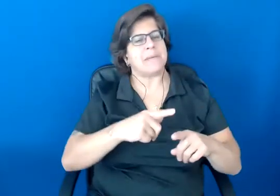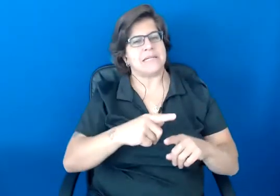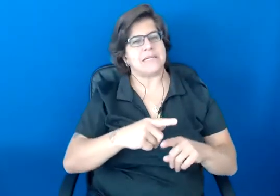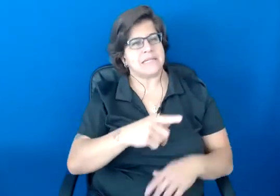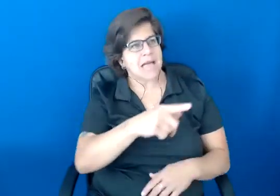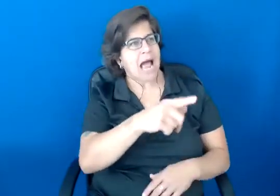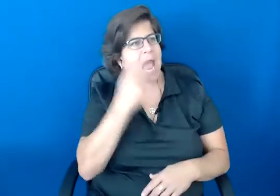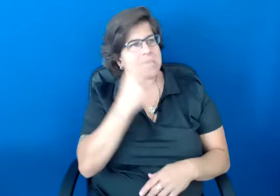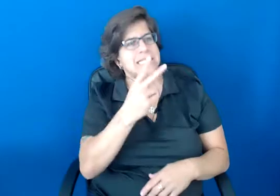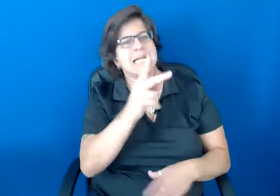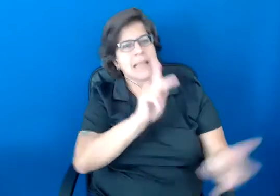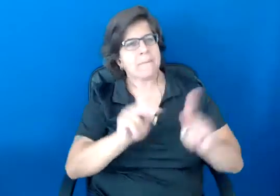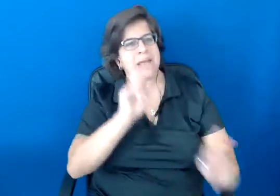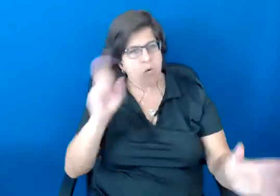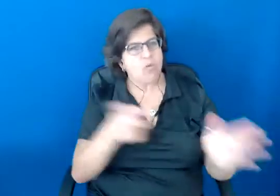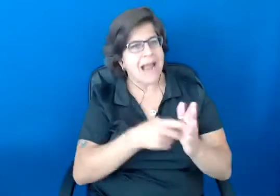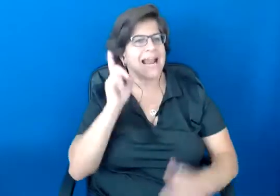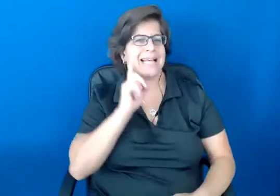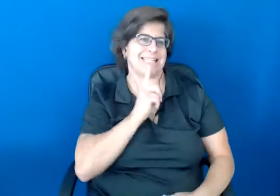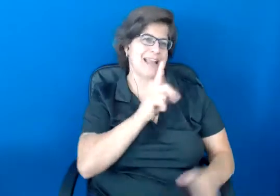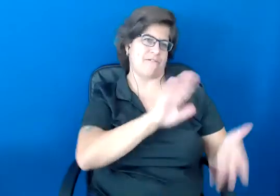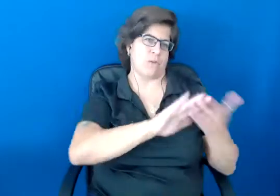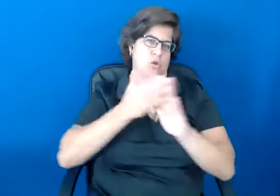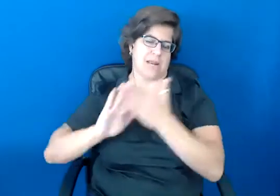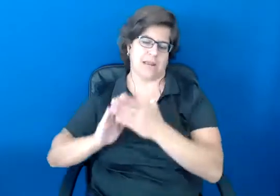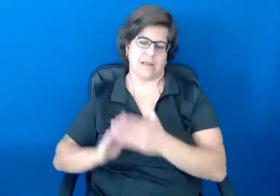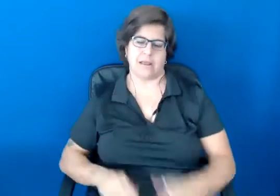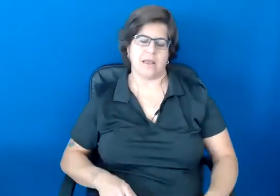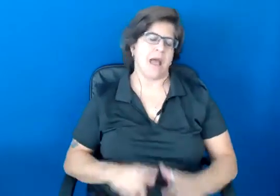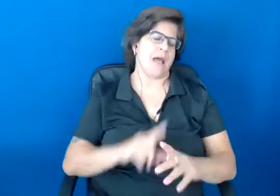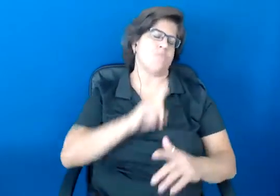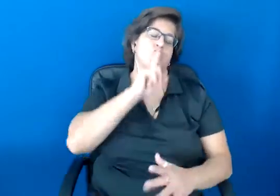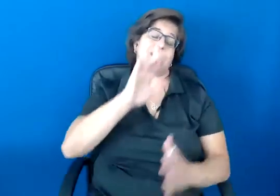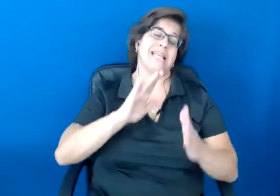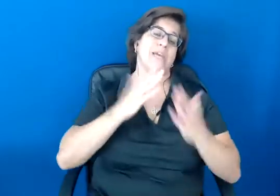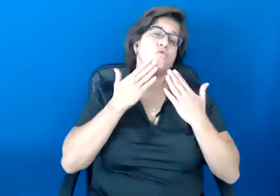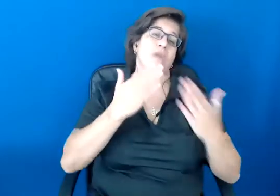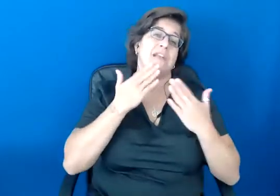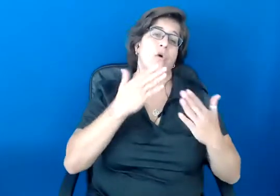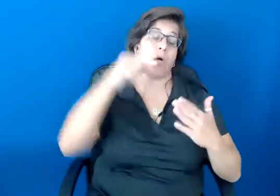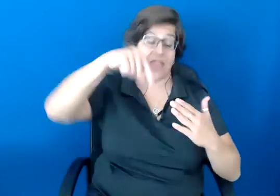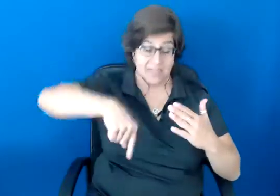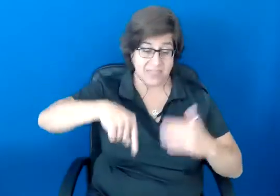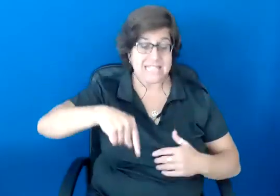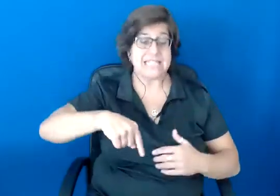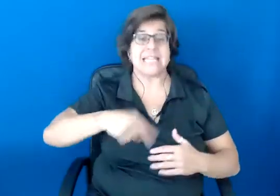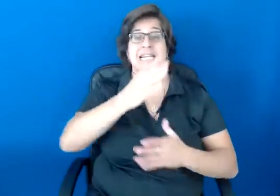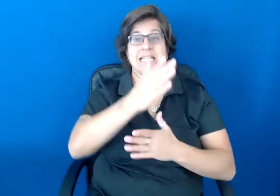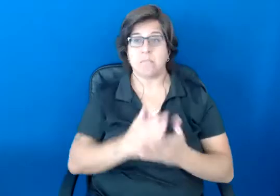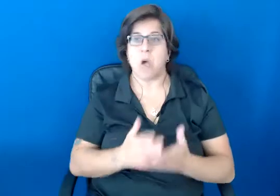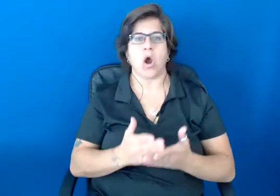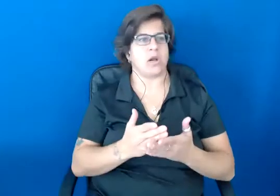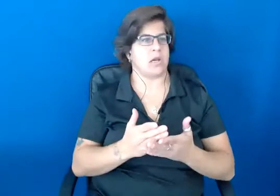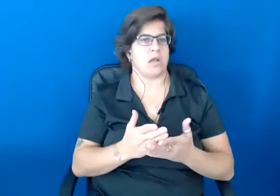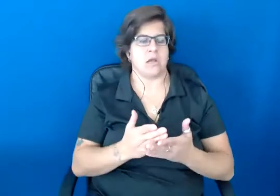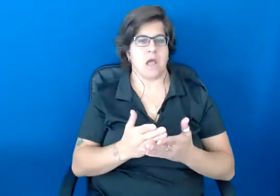they recognize our deaf community. I am so grateful that this is part of what's